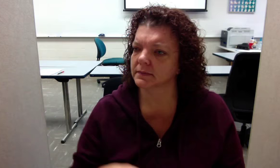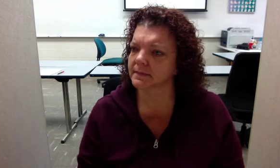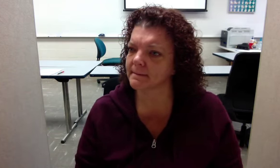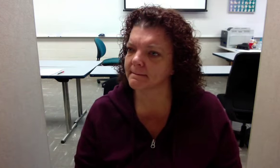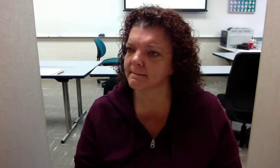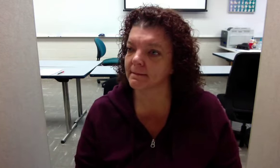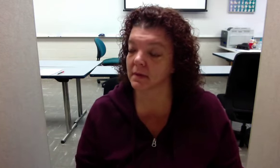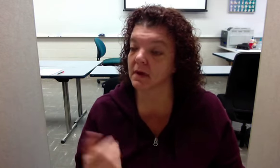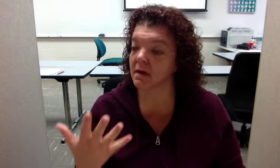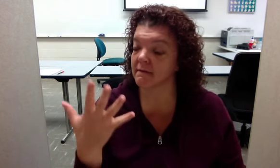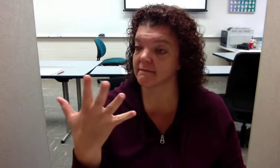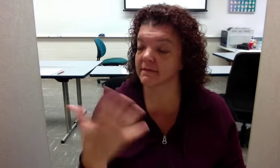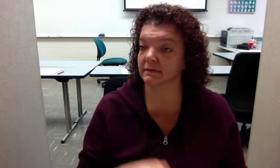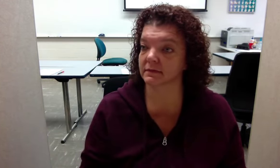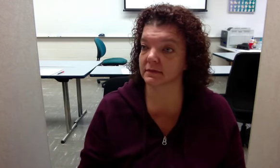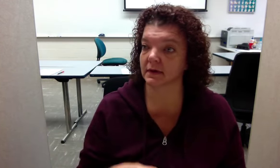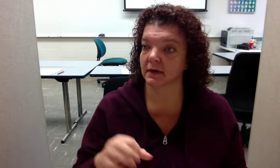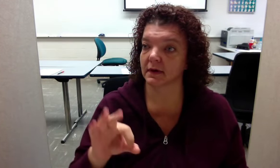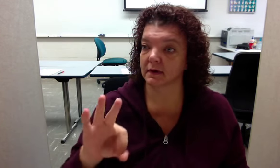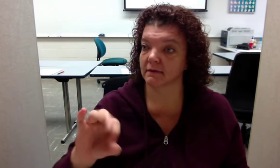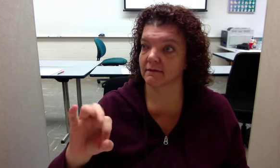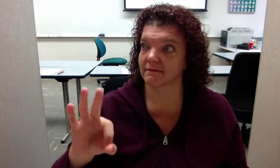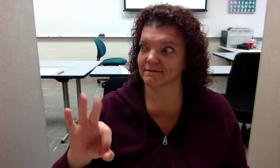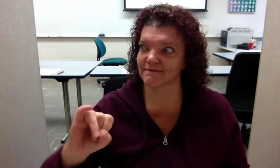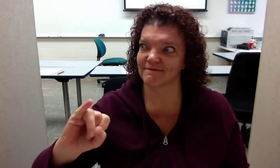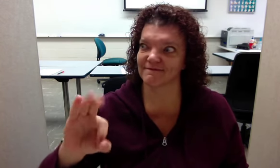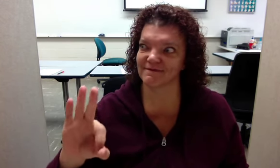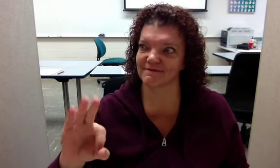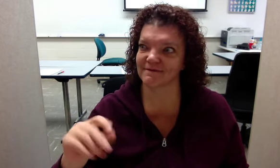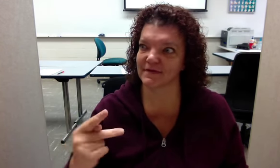fifths. Okay, each of these is 1/5 of the pie.